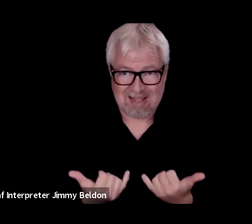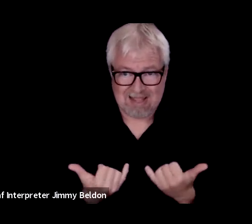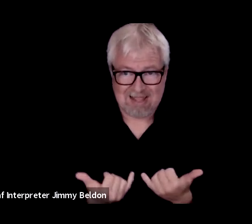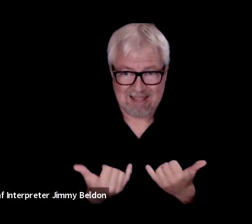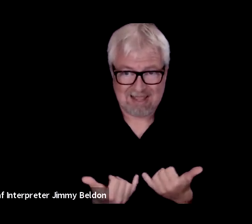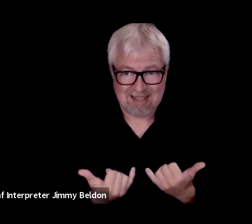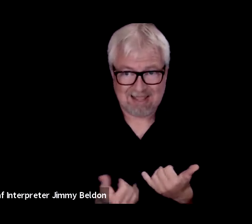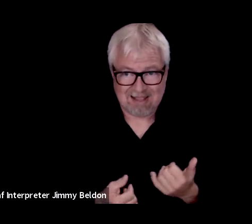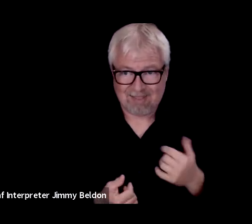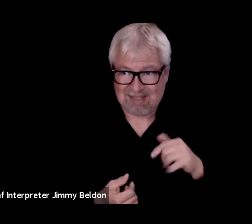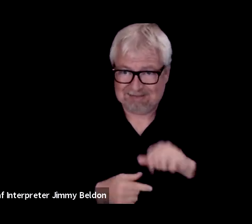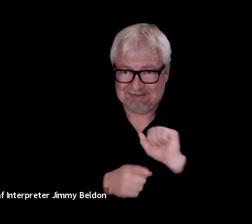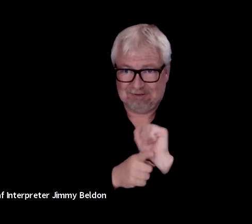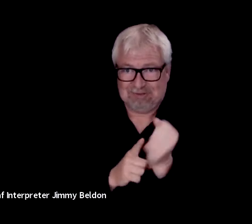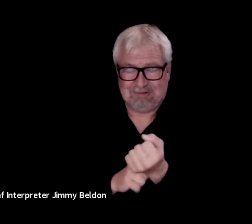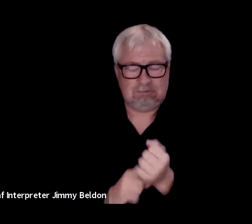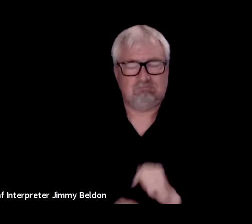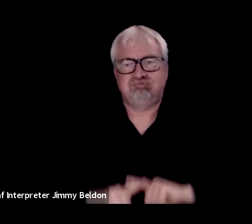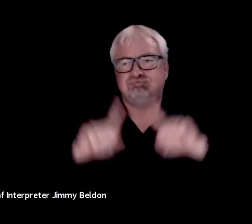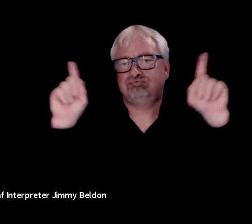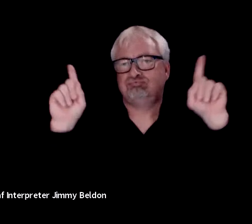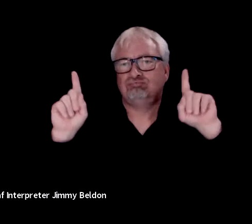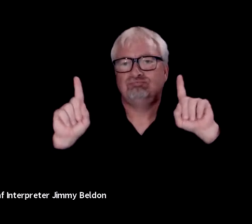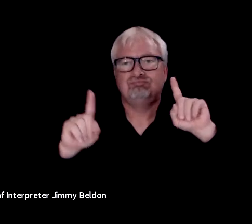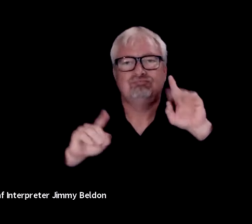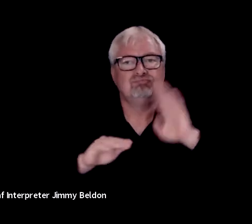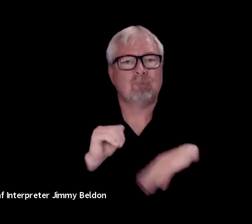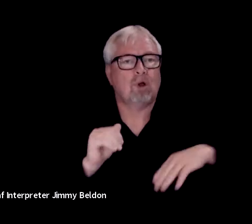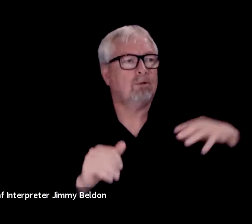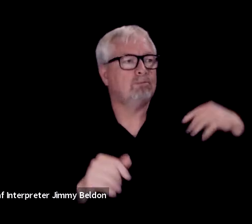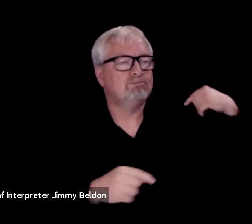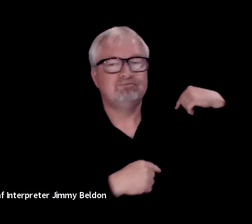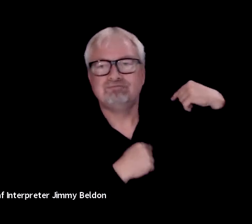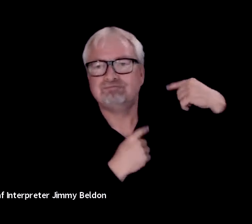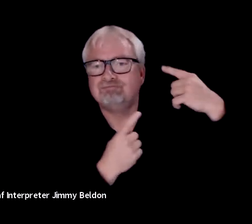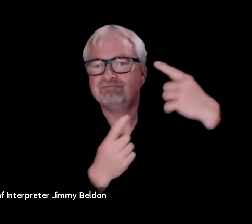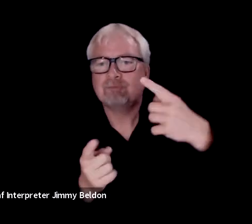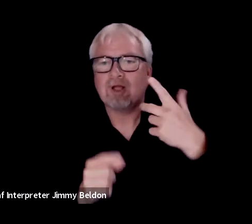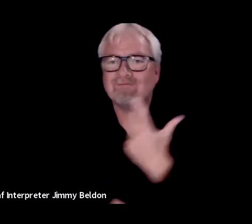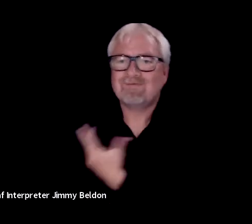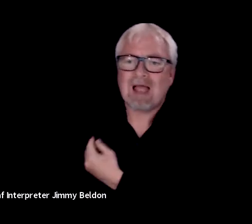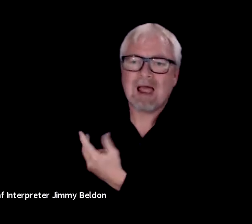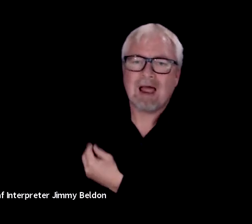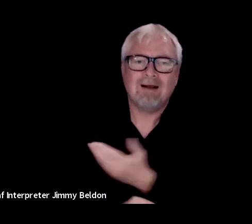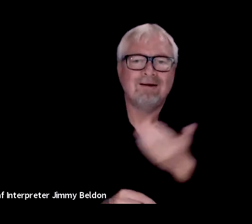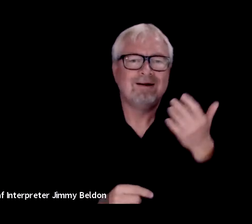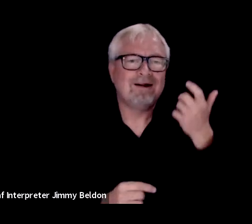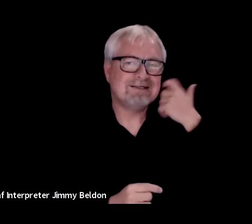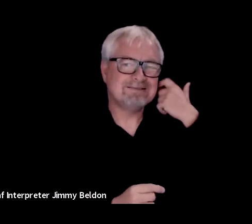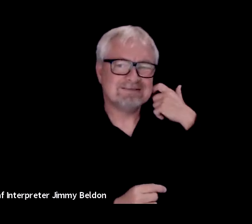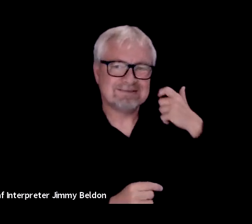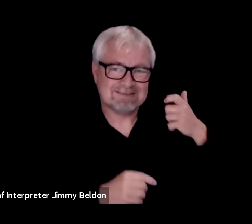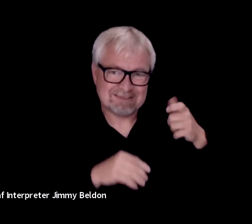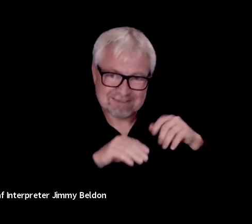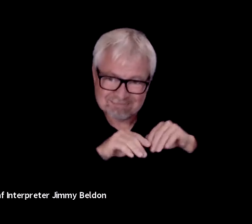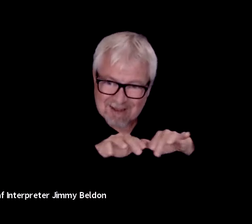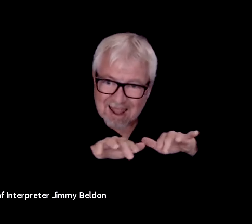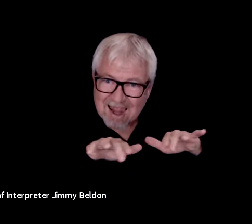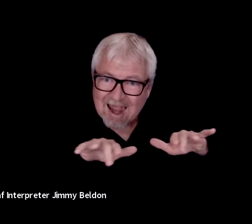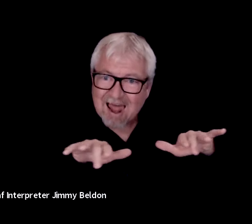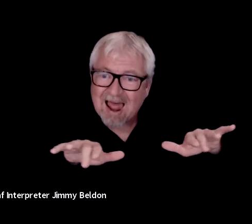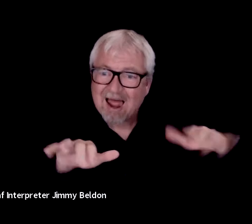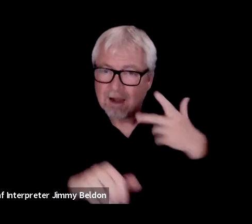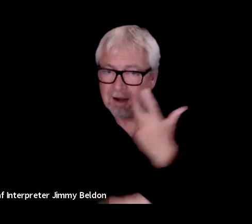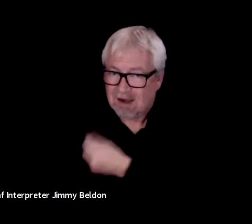was such limited supply. And the whole need for prioritization, was really kind of